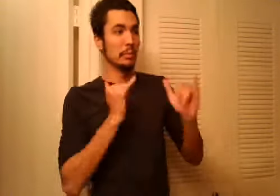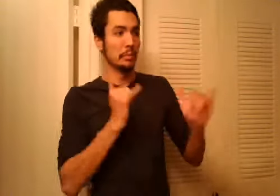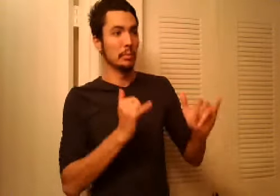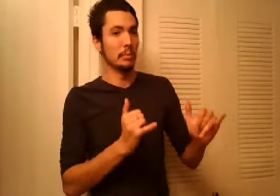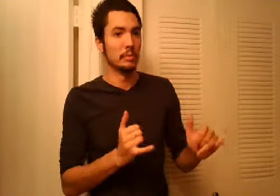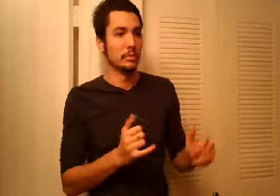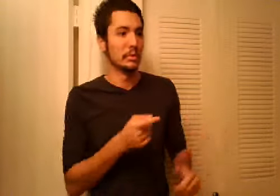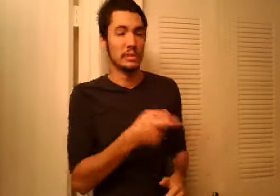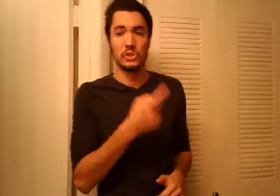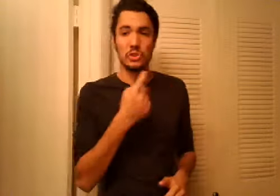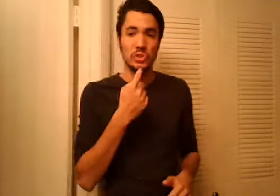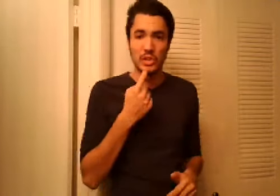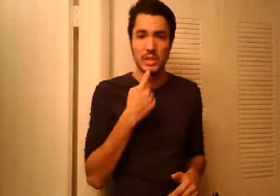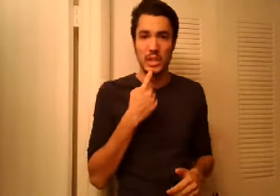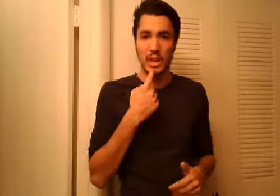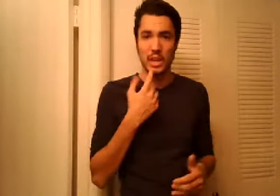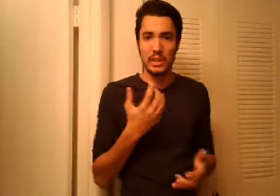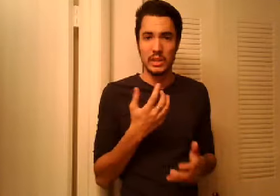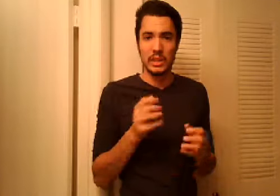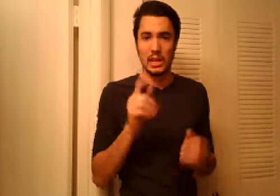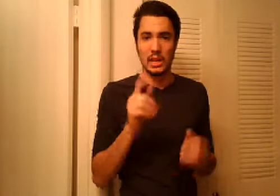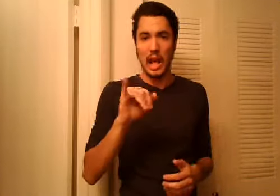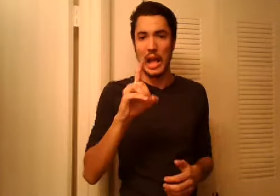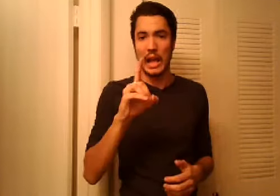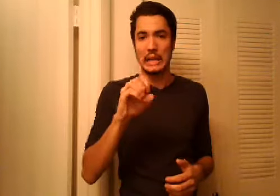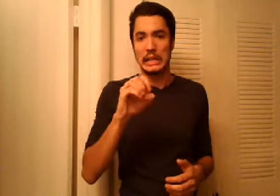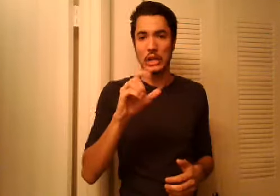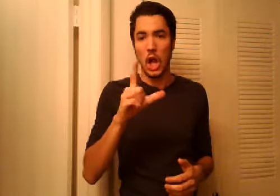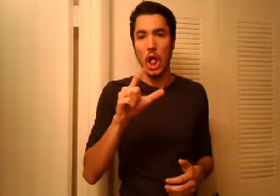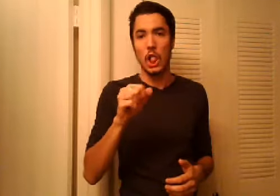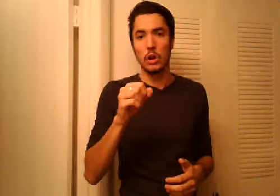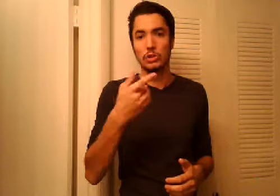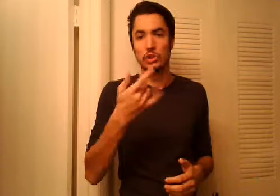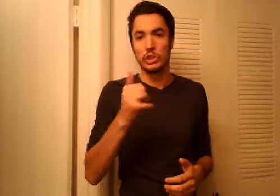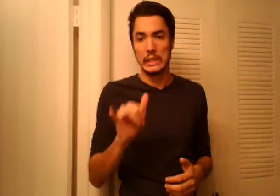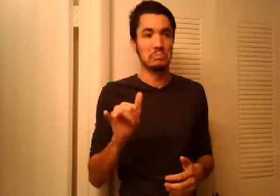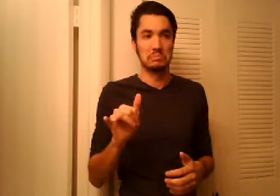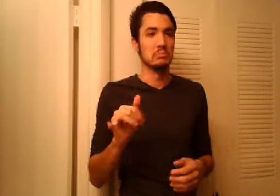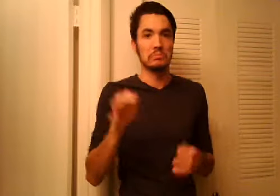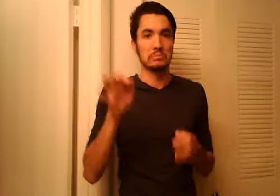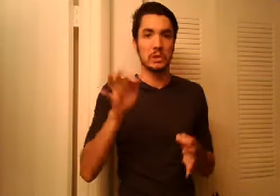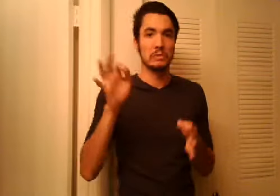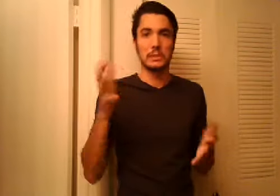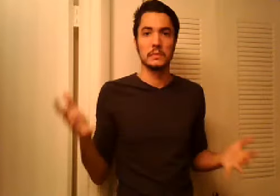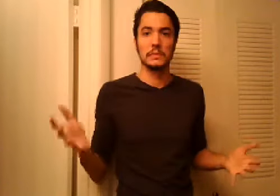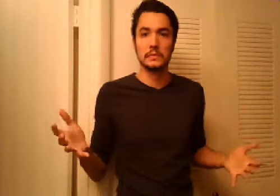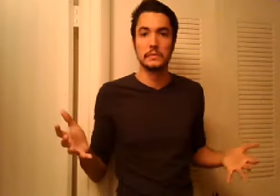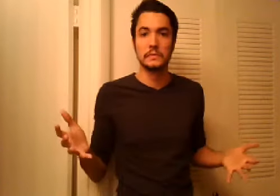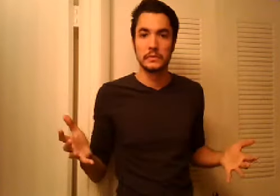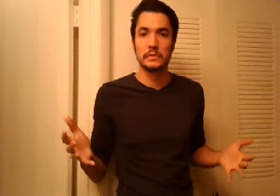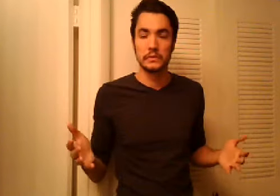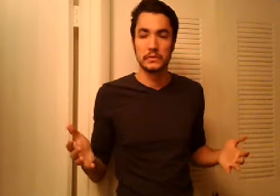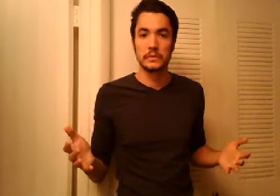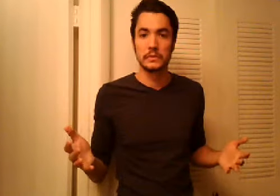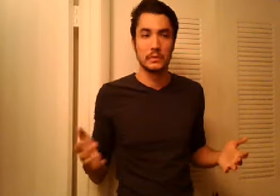she said was ideology works, right? That's a way that we translated what she said, right? These athletes don't see themselves as labor.